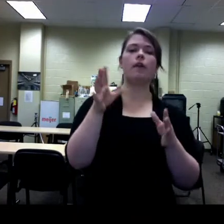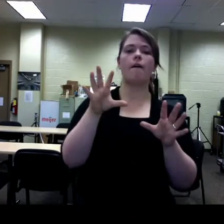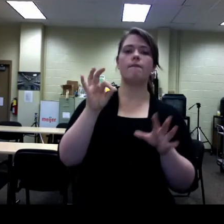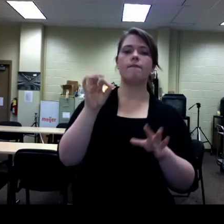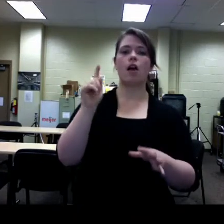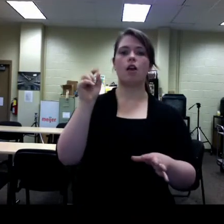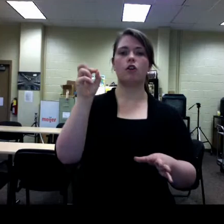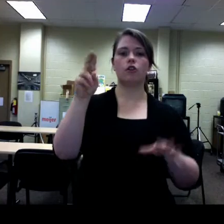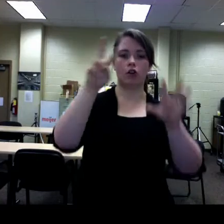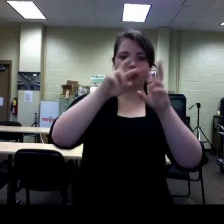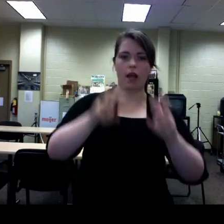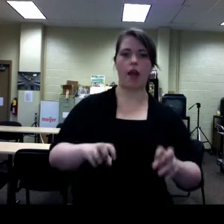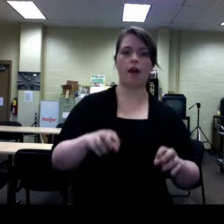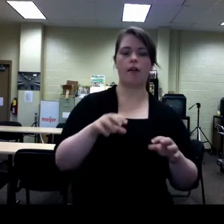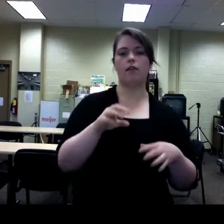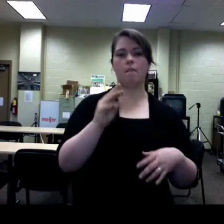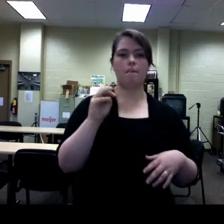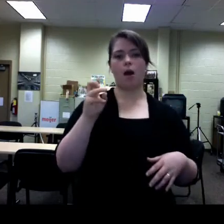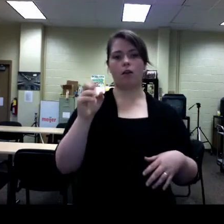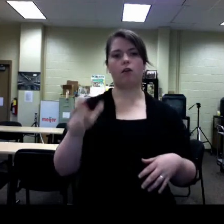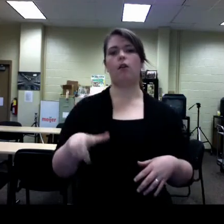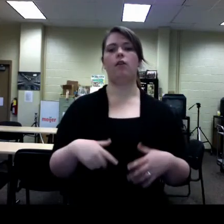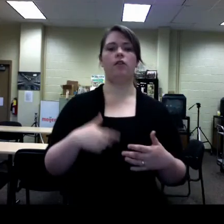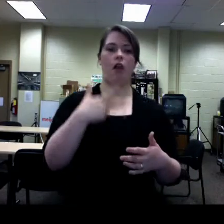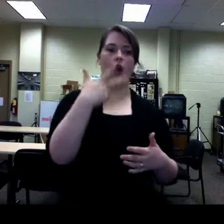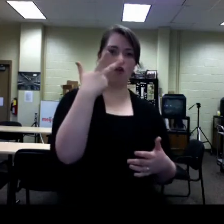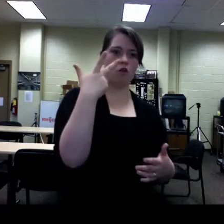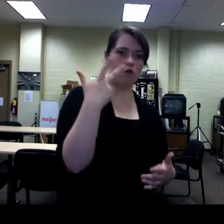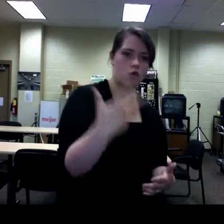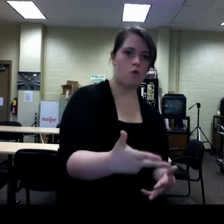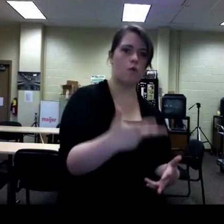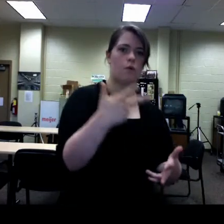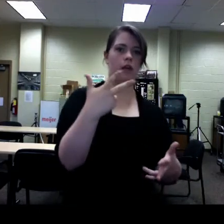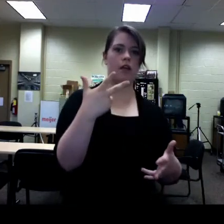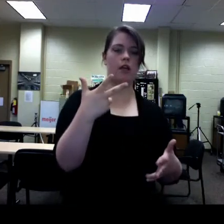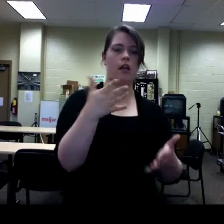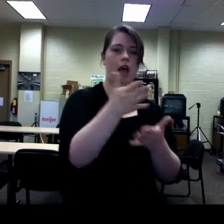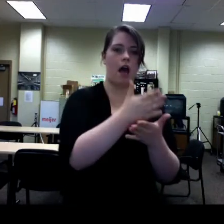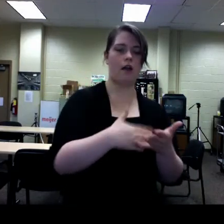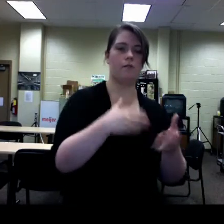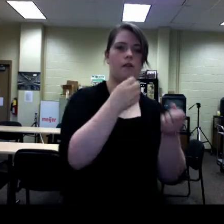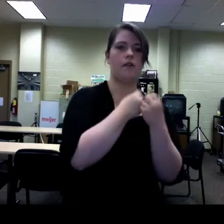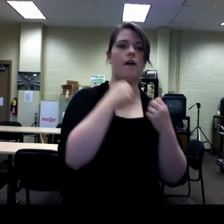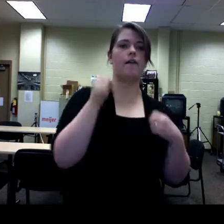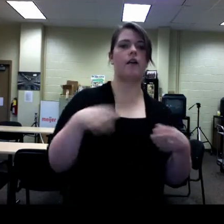three elements of love which we can combine in multiple ways. We'll start down here.